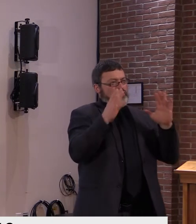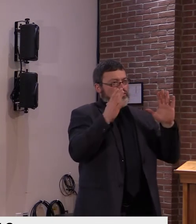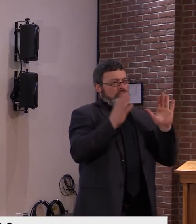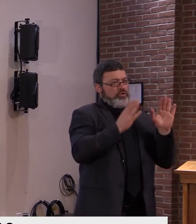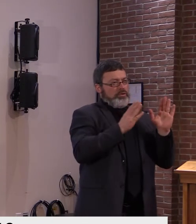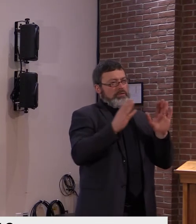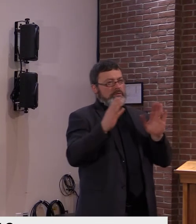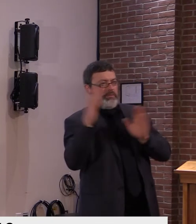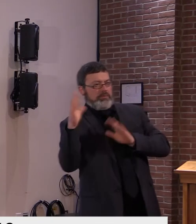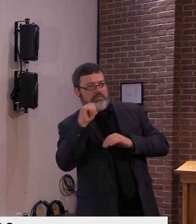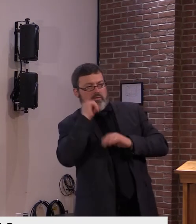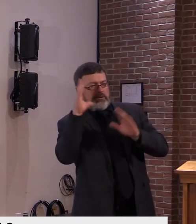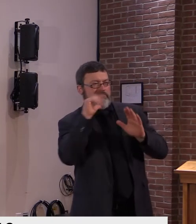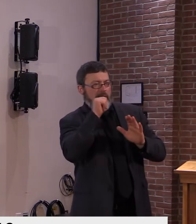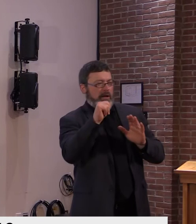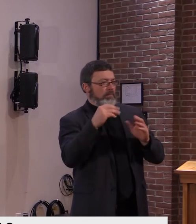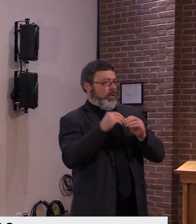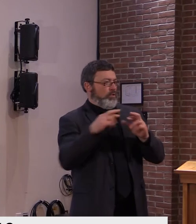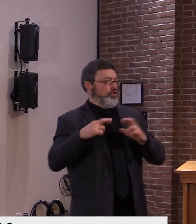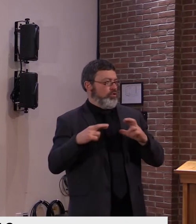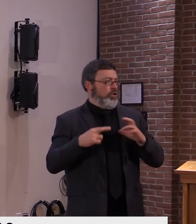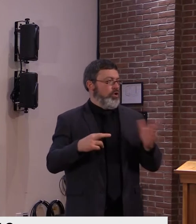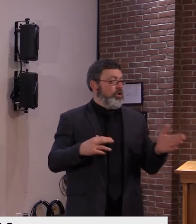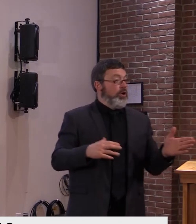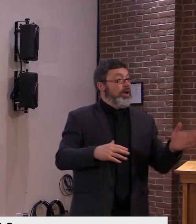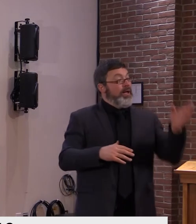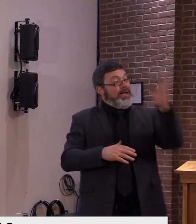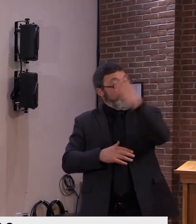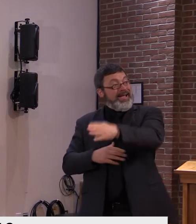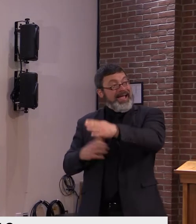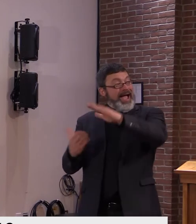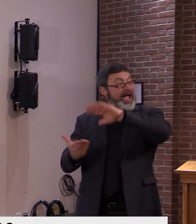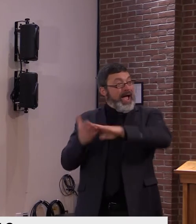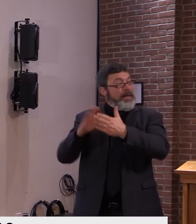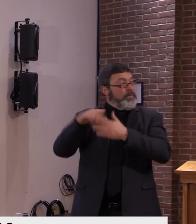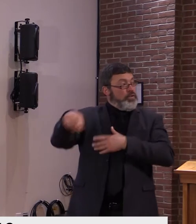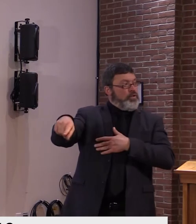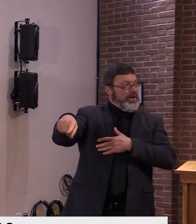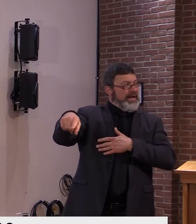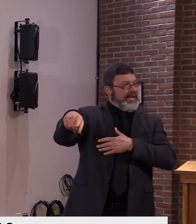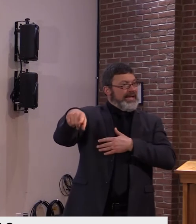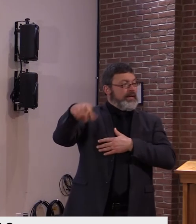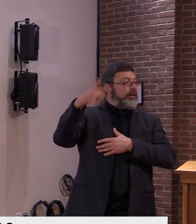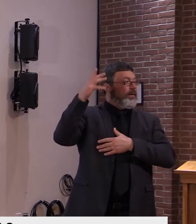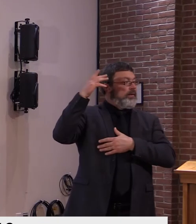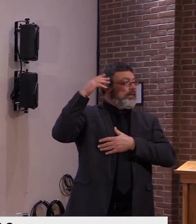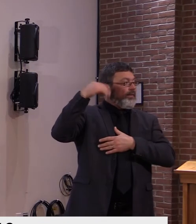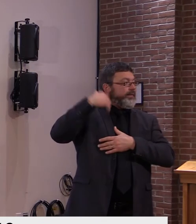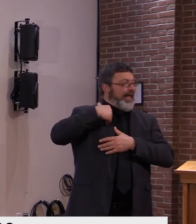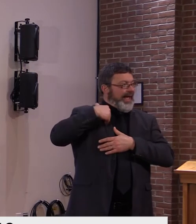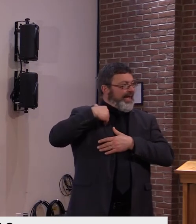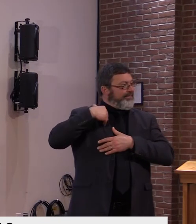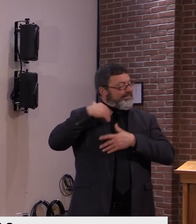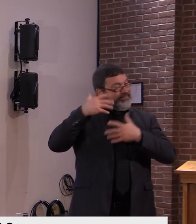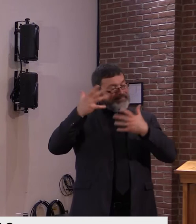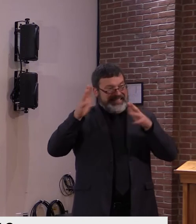in long-term care facilities, a whole body in the correctional system, a whole body in our greater healthcare system.